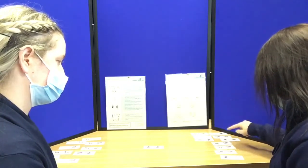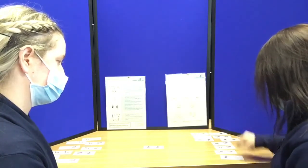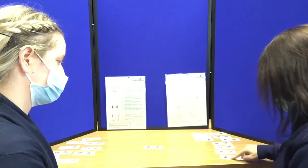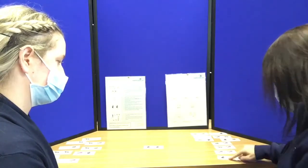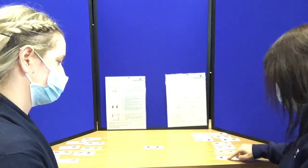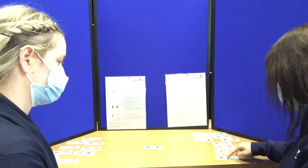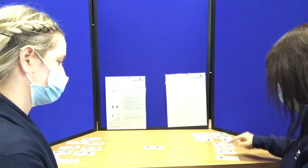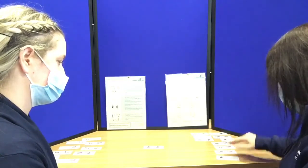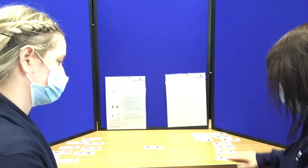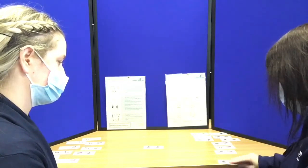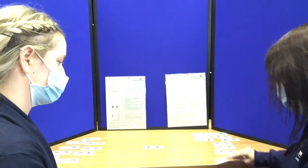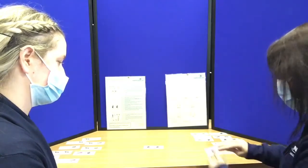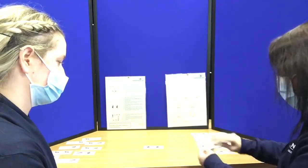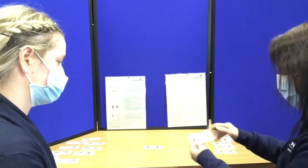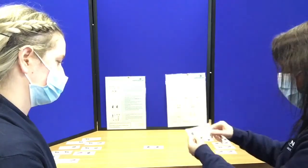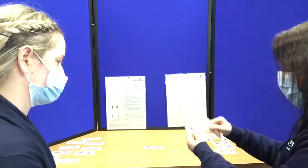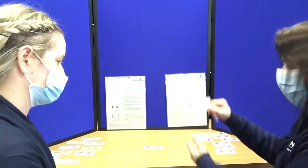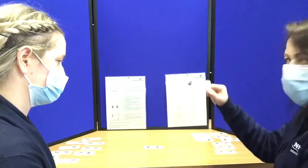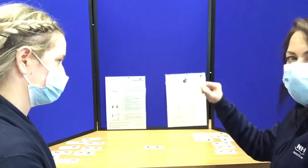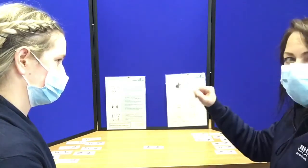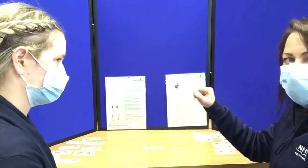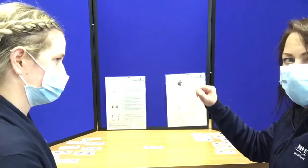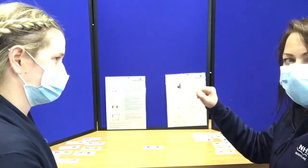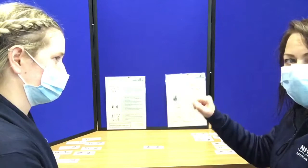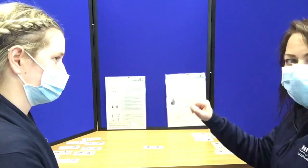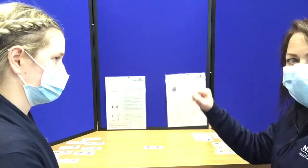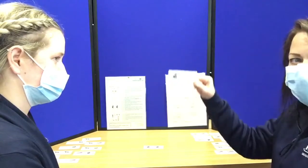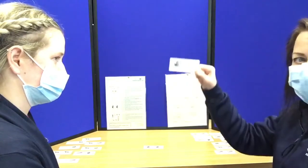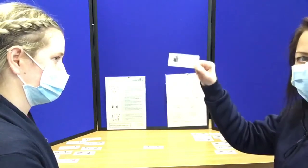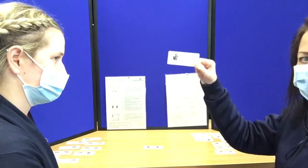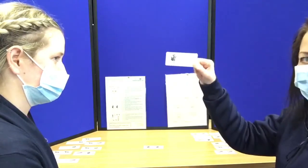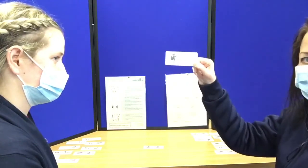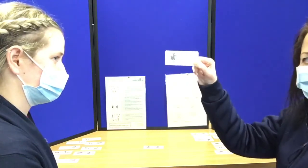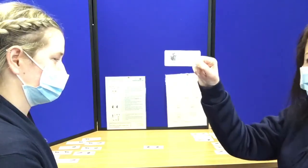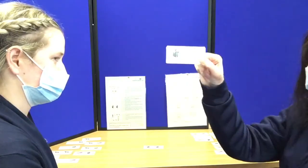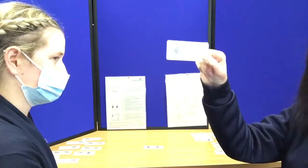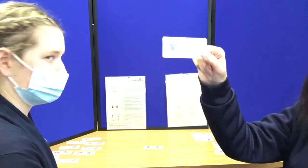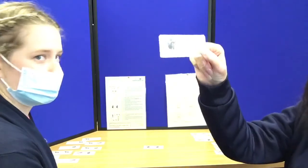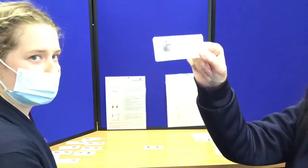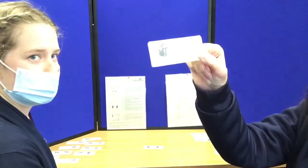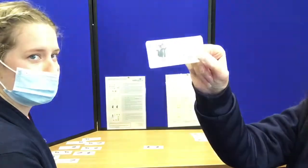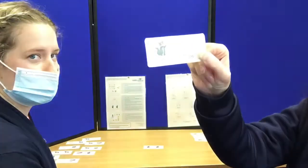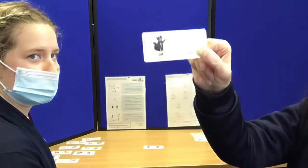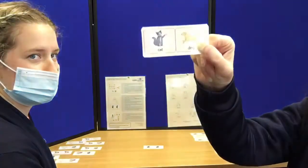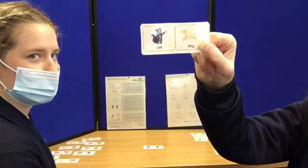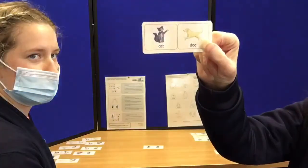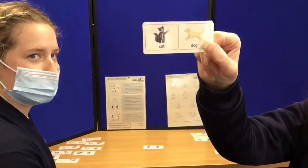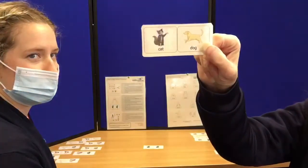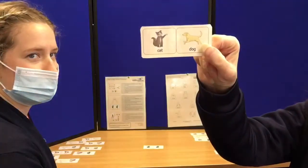Here. I have a cat. Ooh, a cat and a